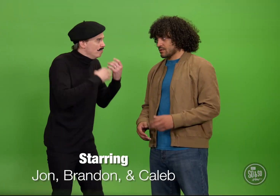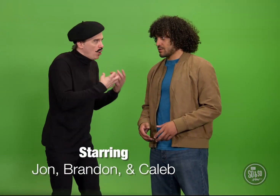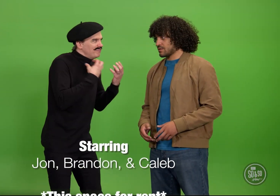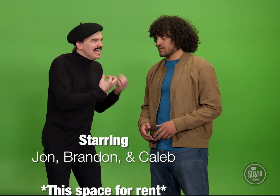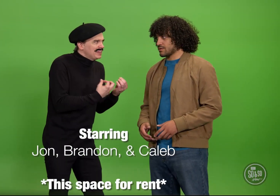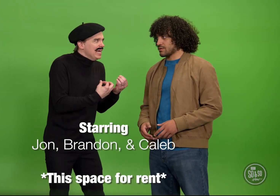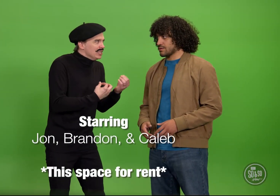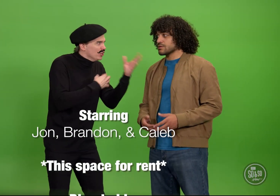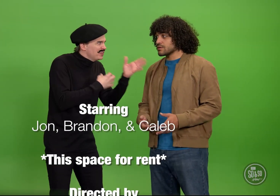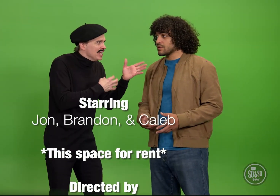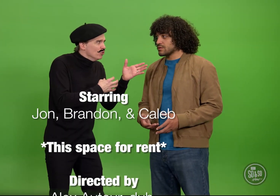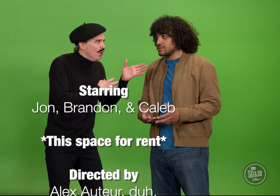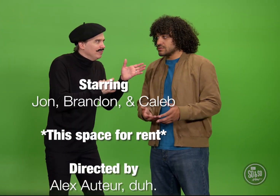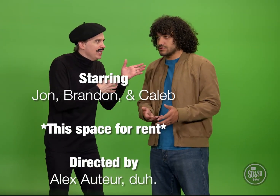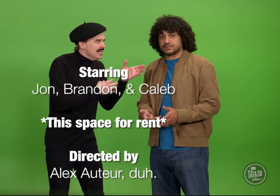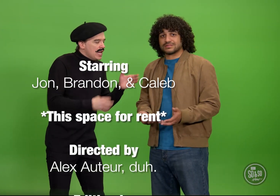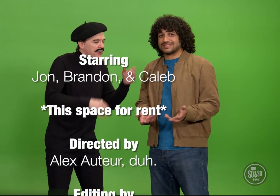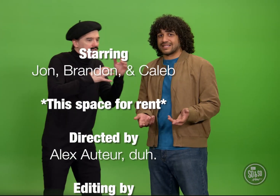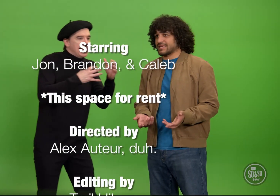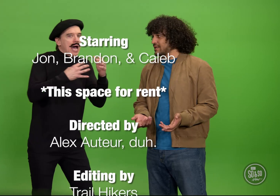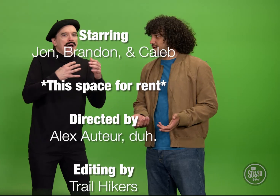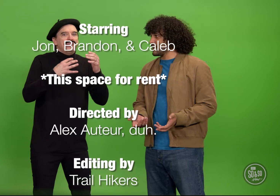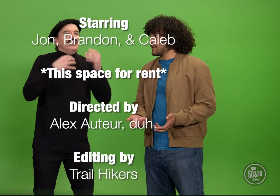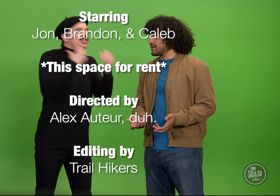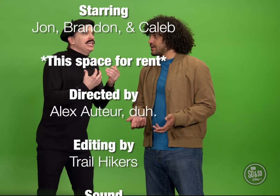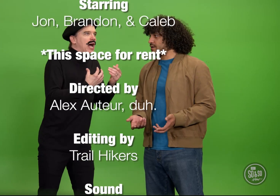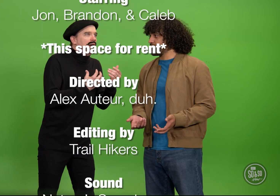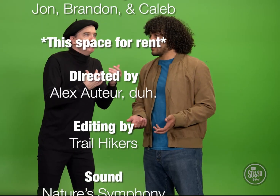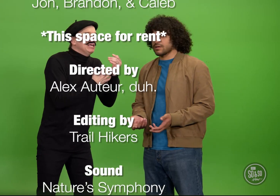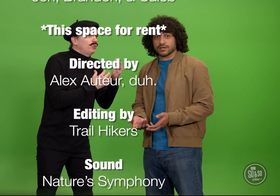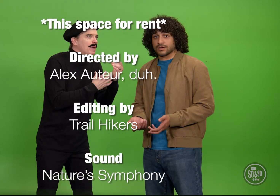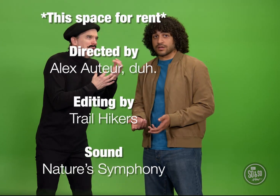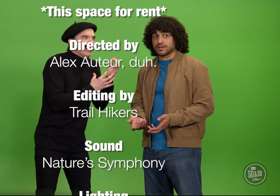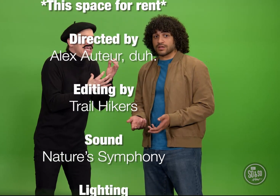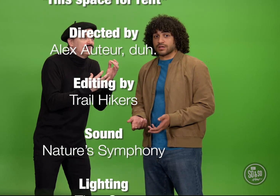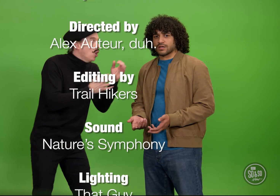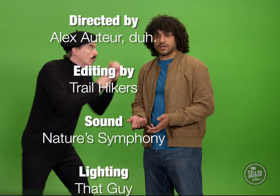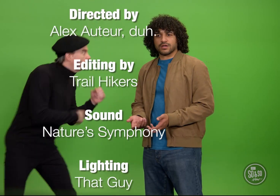more of the thing the thing you know what I'm saying think uh think cheetah mixed with a parakeet